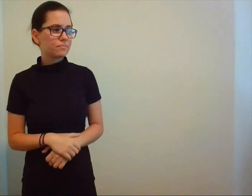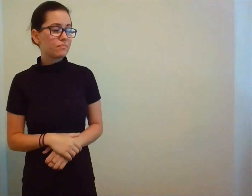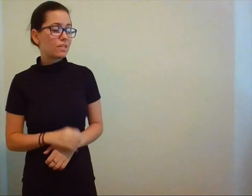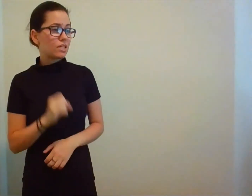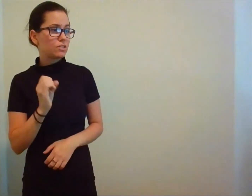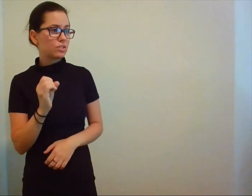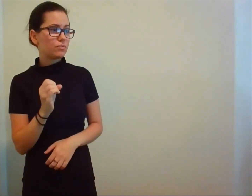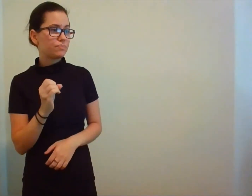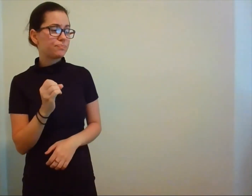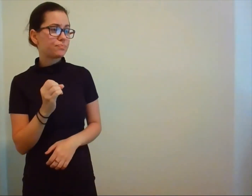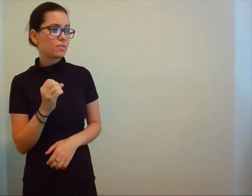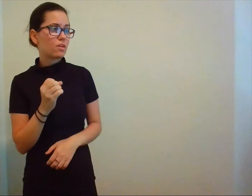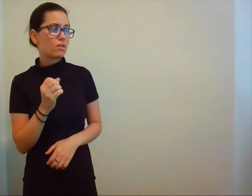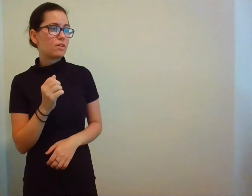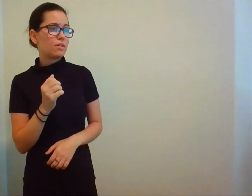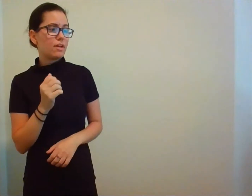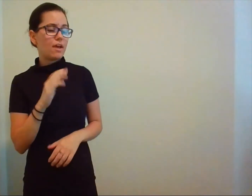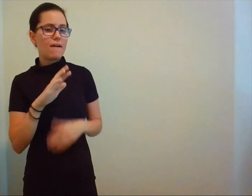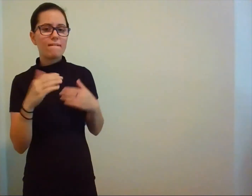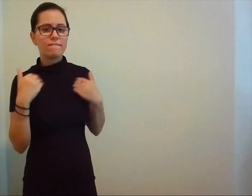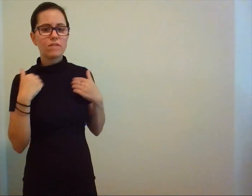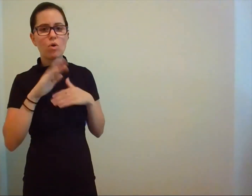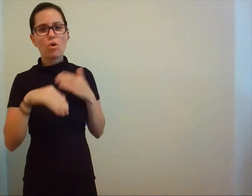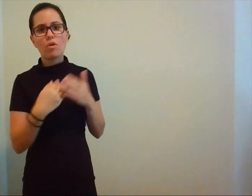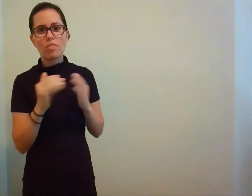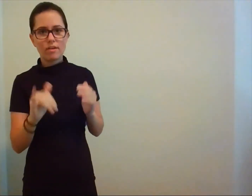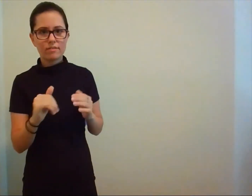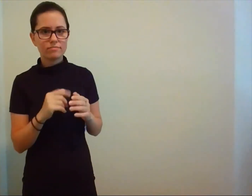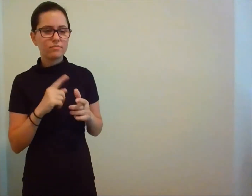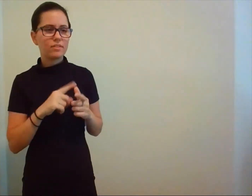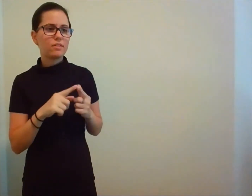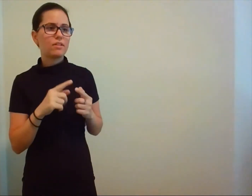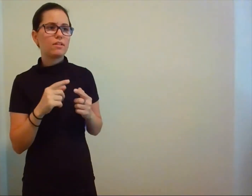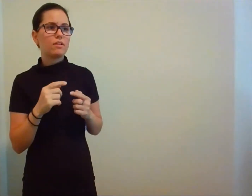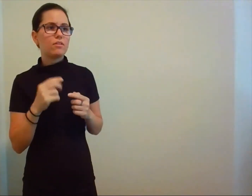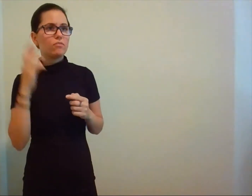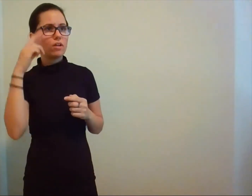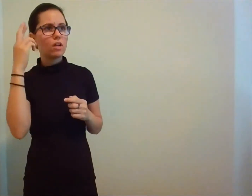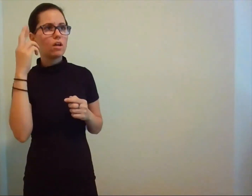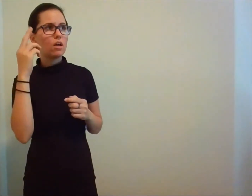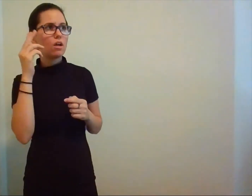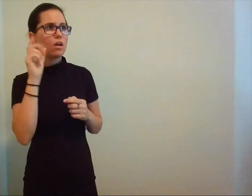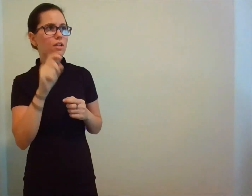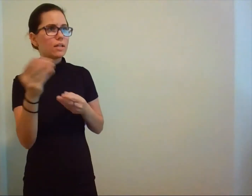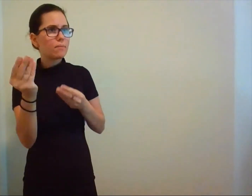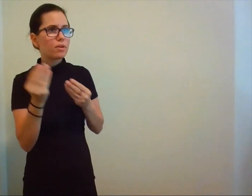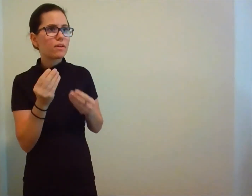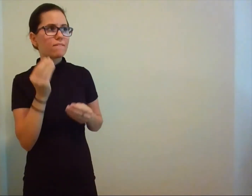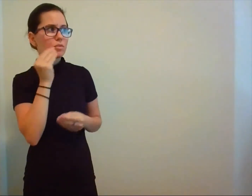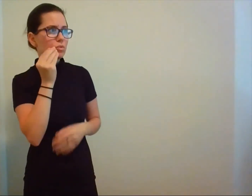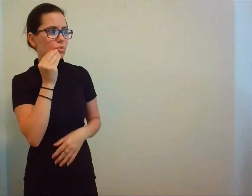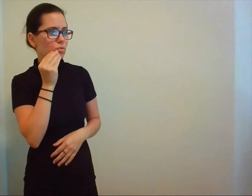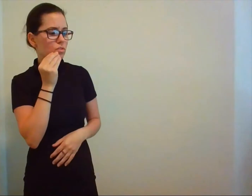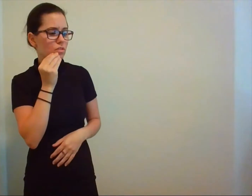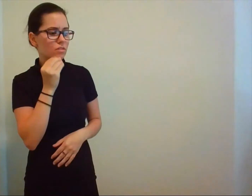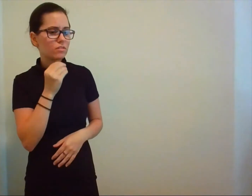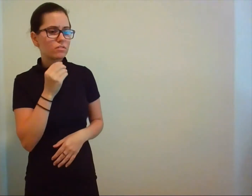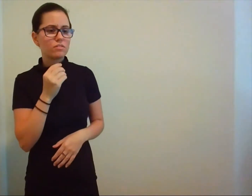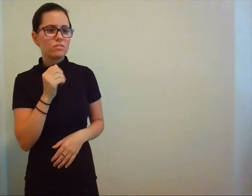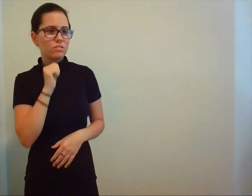like the comfort foods, because again, I can't order room service. I got to have it with me. Right. And there's not a lot of places. Service your own room. It's only like 2 grocery stores